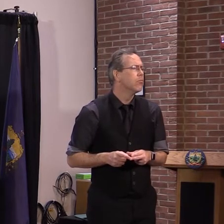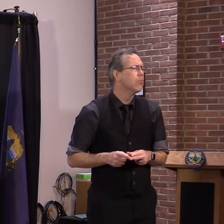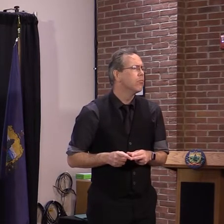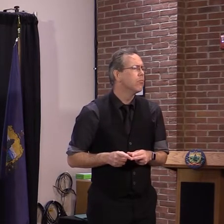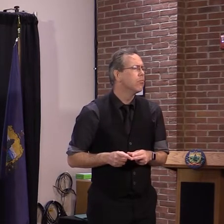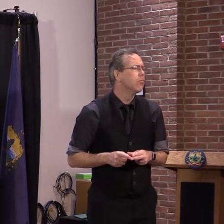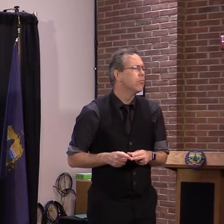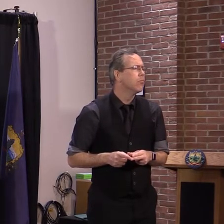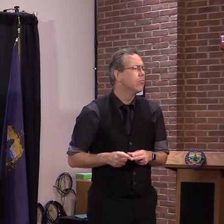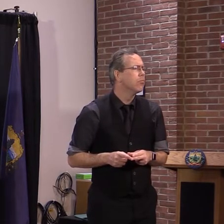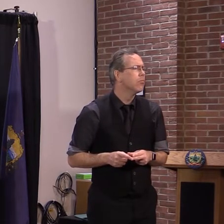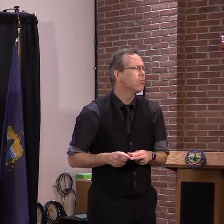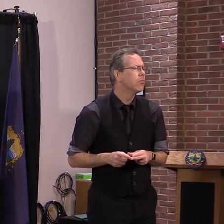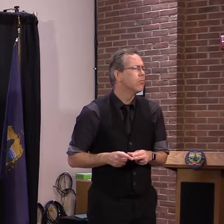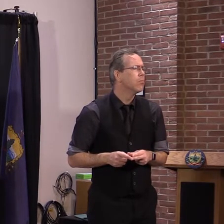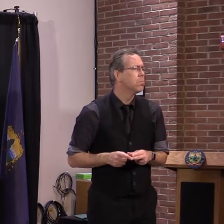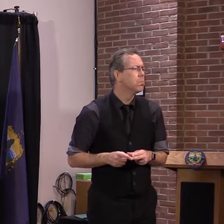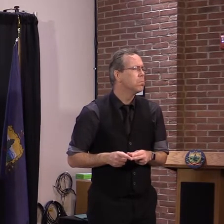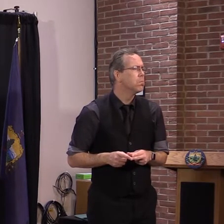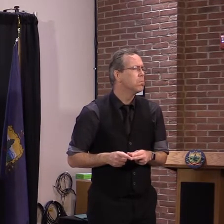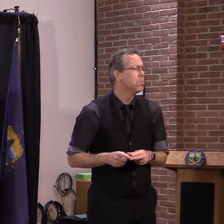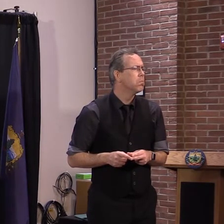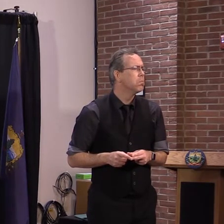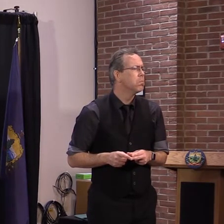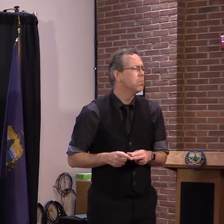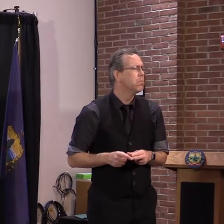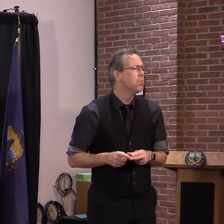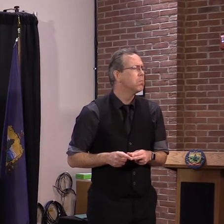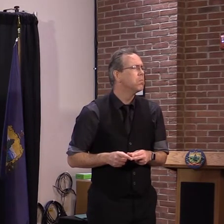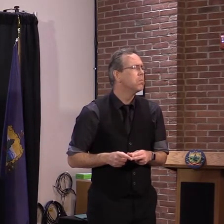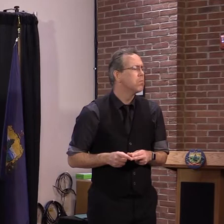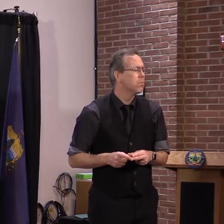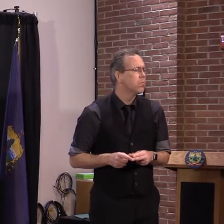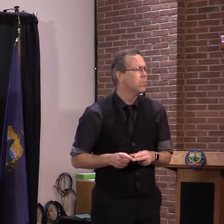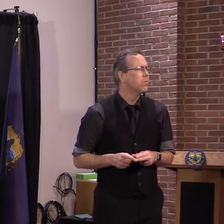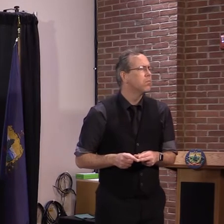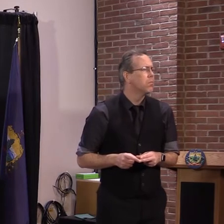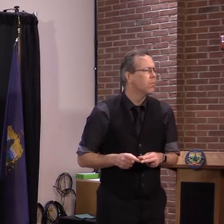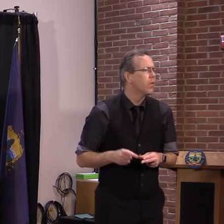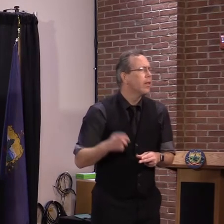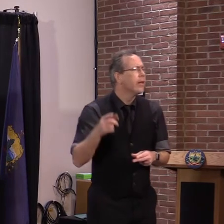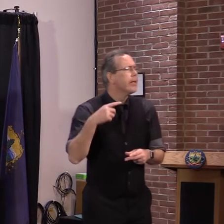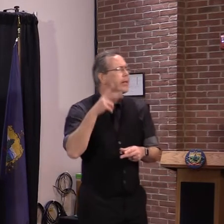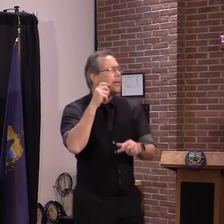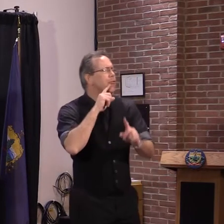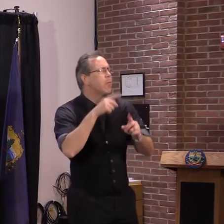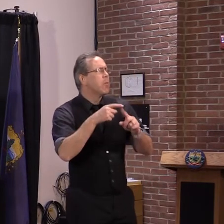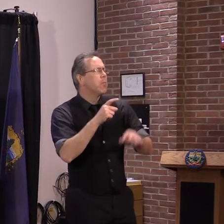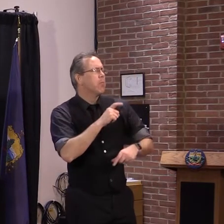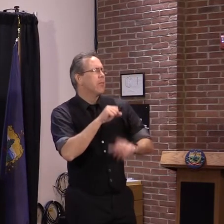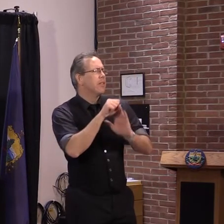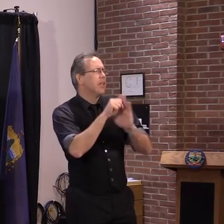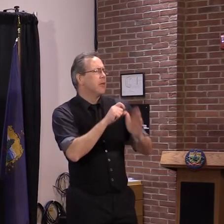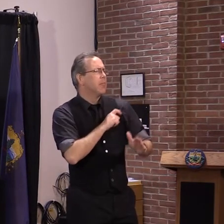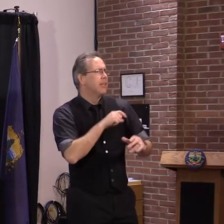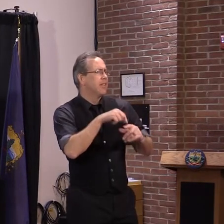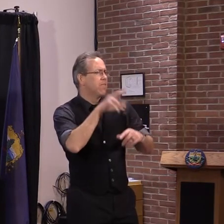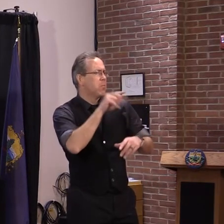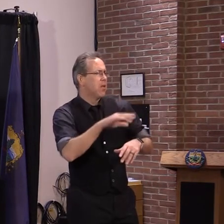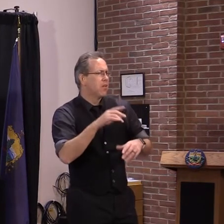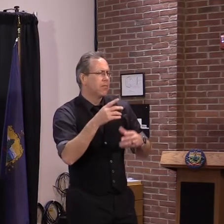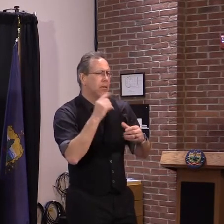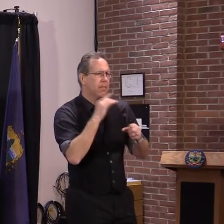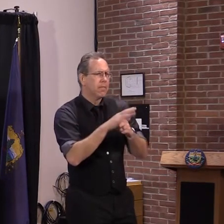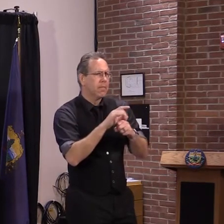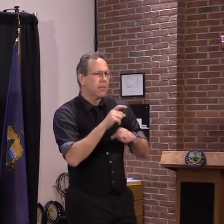patrols. And this particular one was held from 9 to